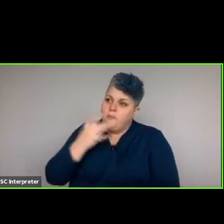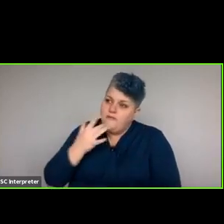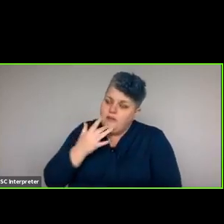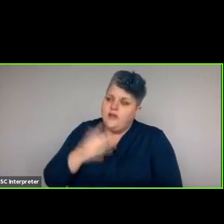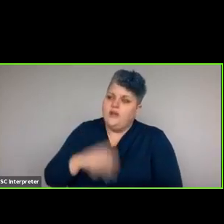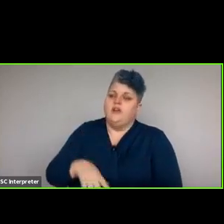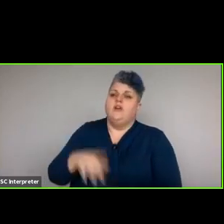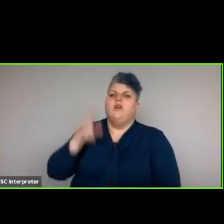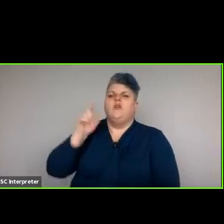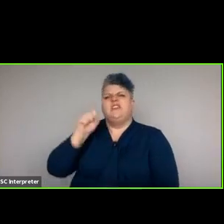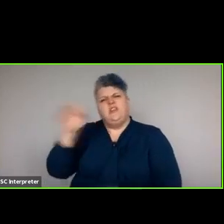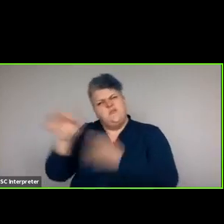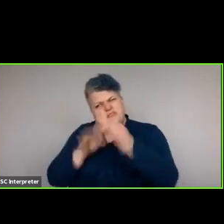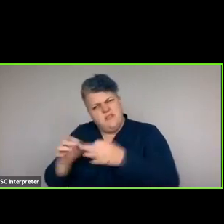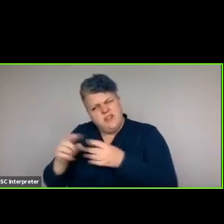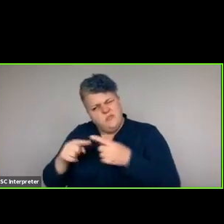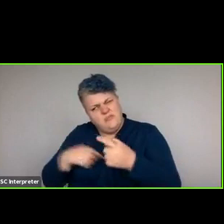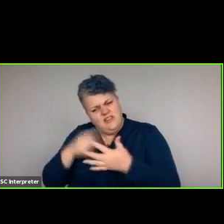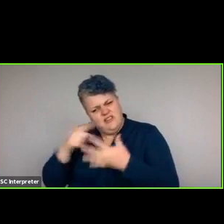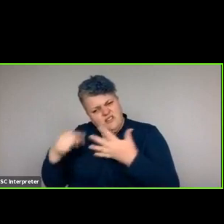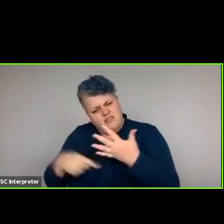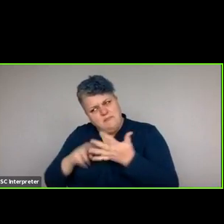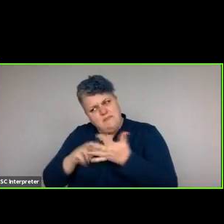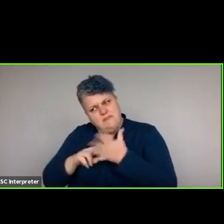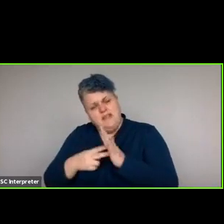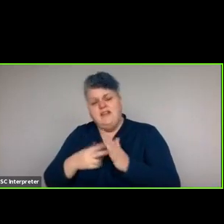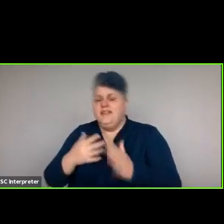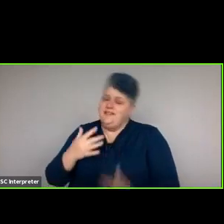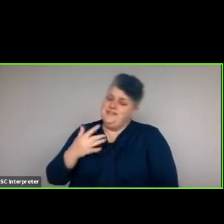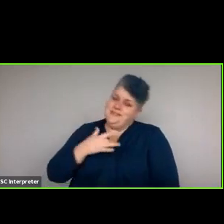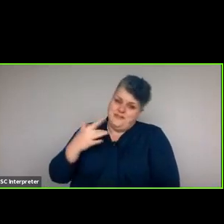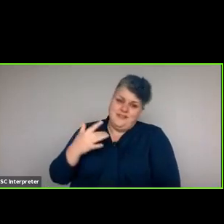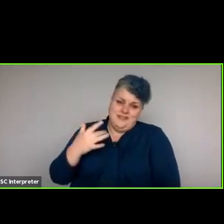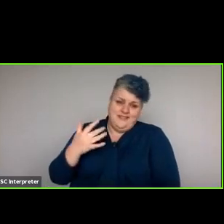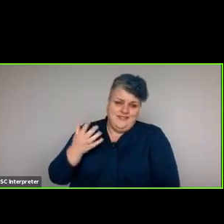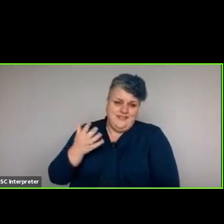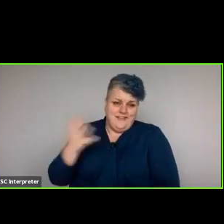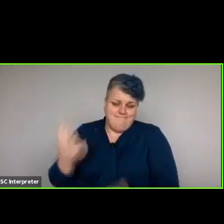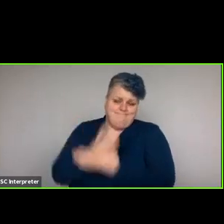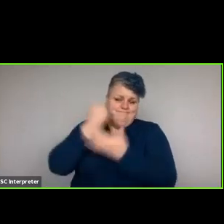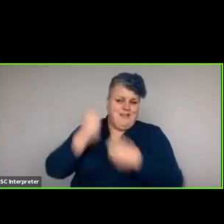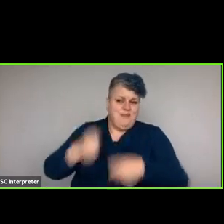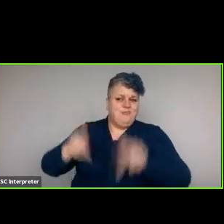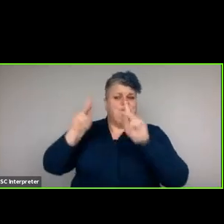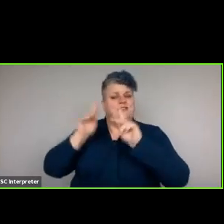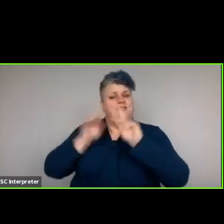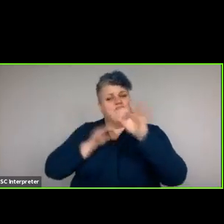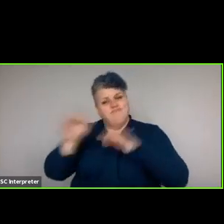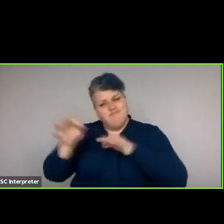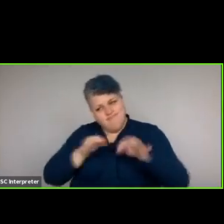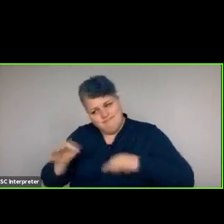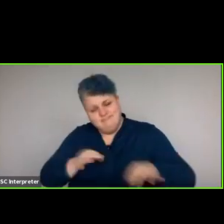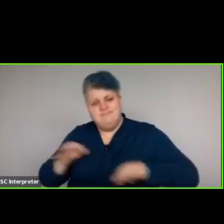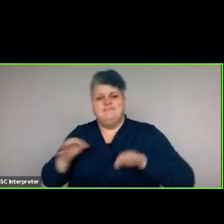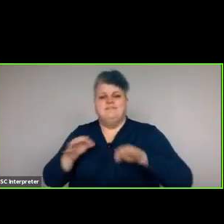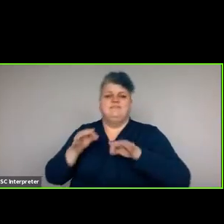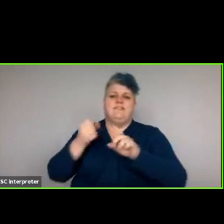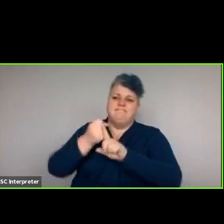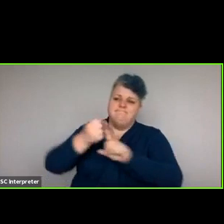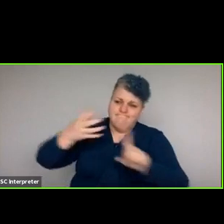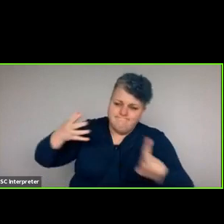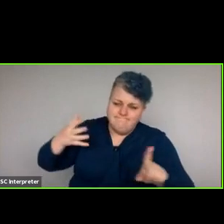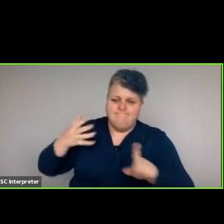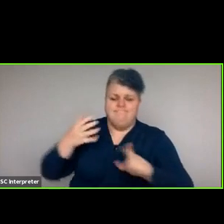can you explain this to me? Chances are they really would like the opportunity to talk about it and to be able to explain to